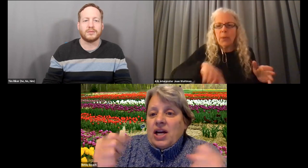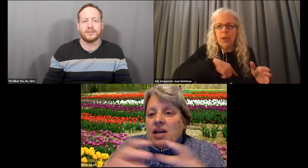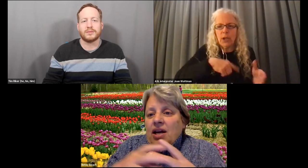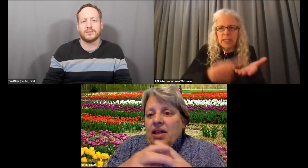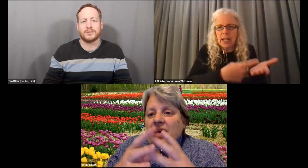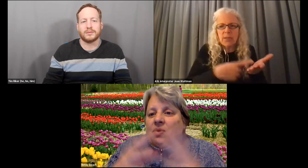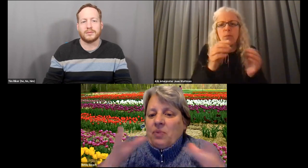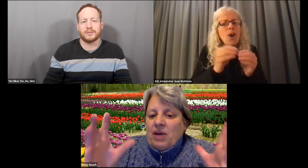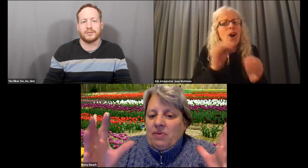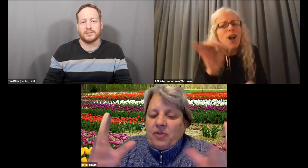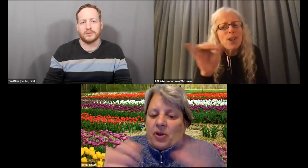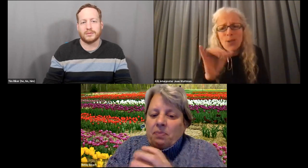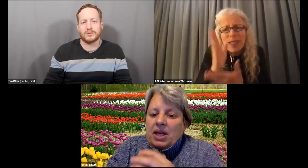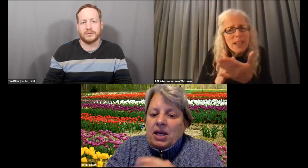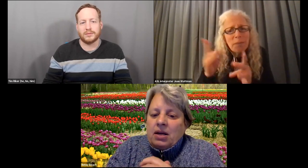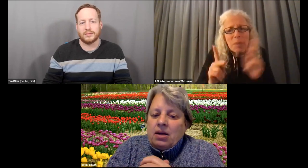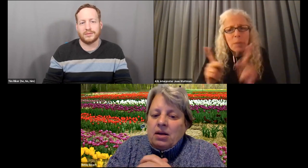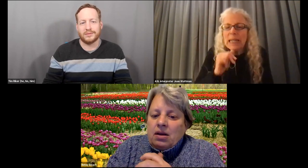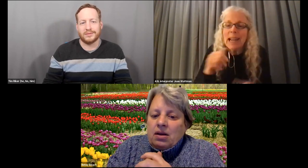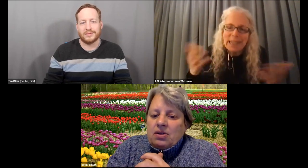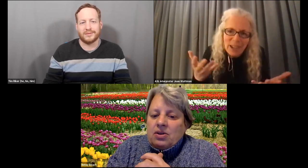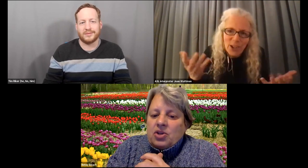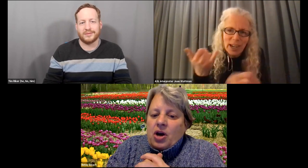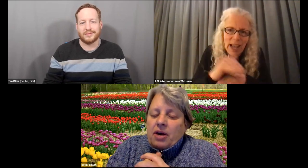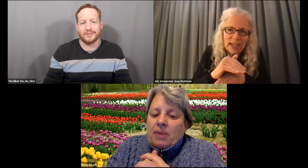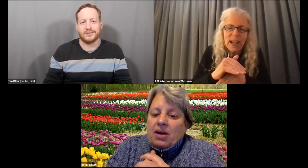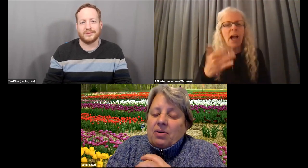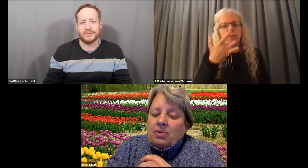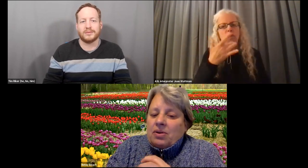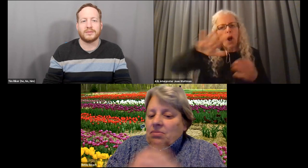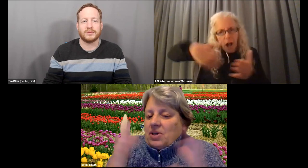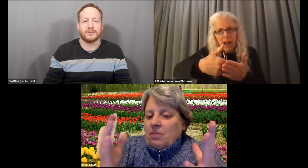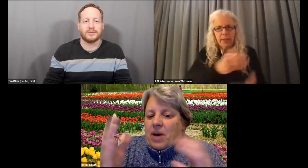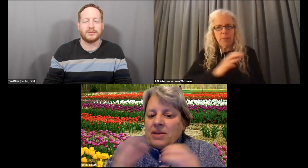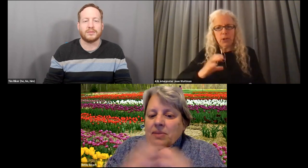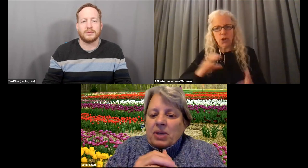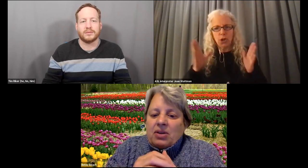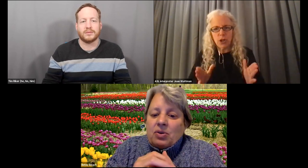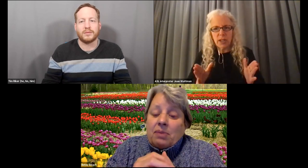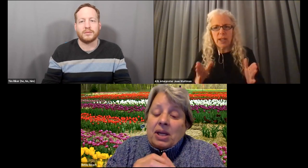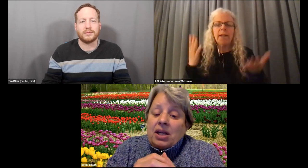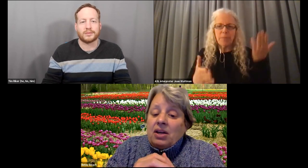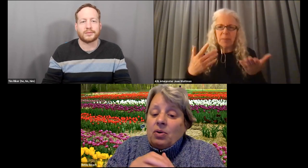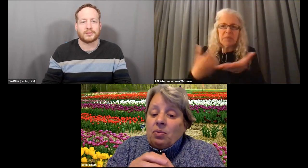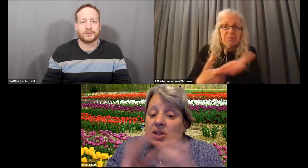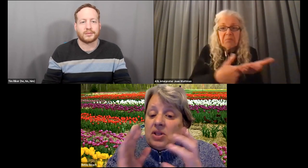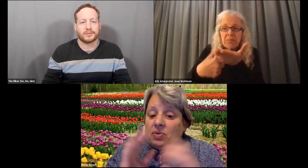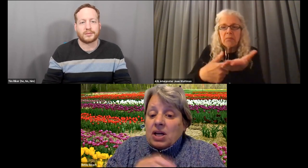I'd like it when we have a fuller meeting to talk about, you know, possibly a new committee or what to do next